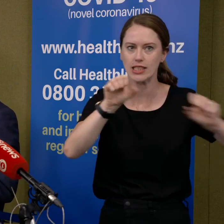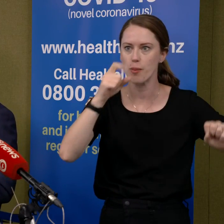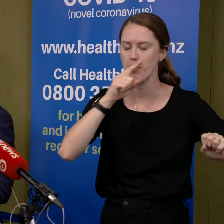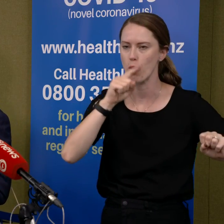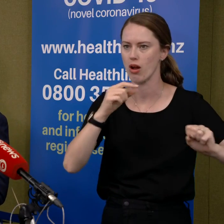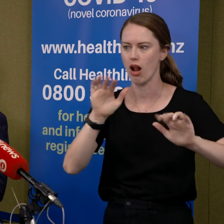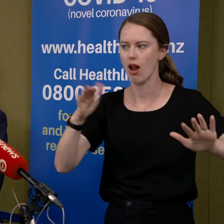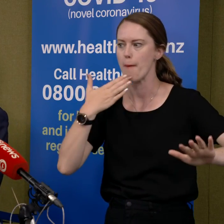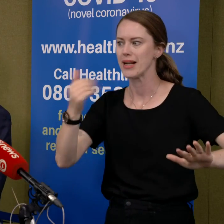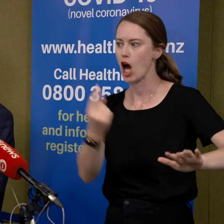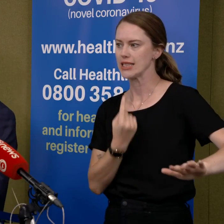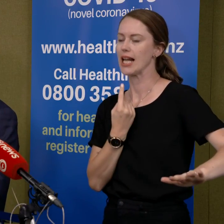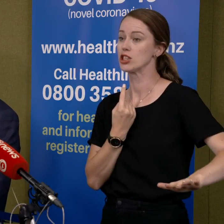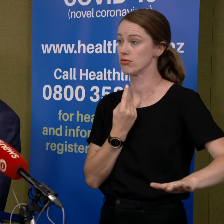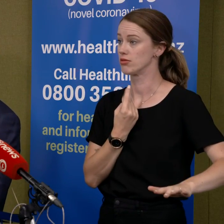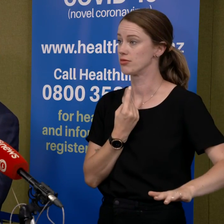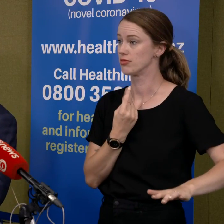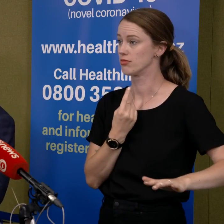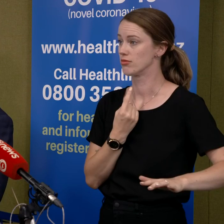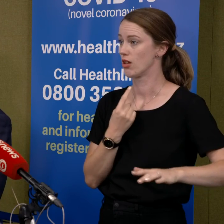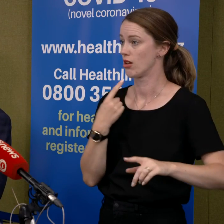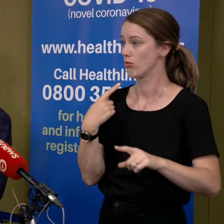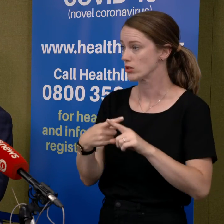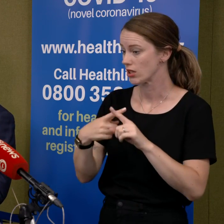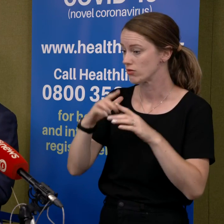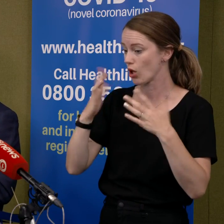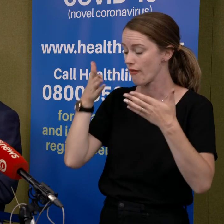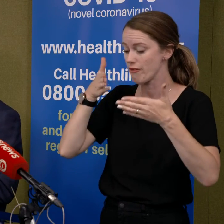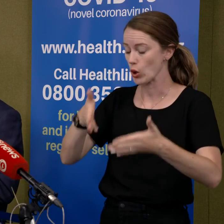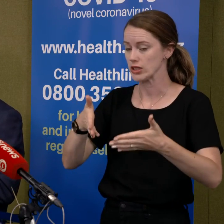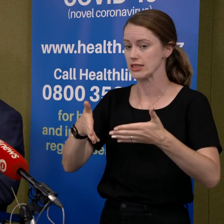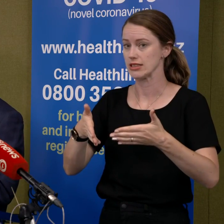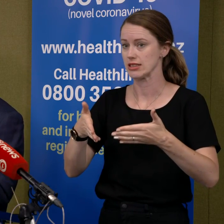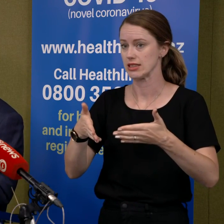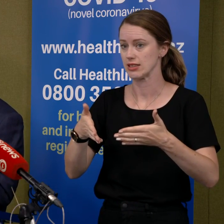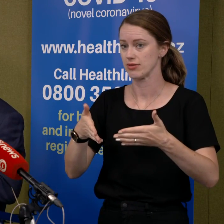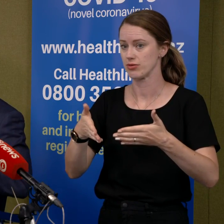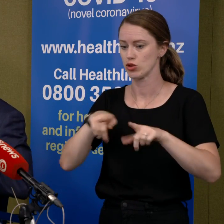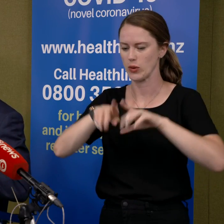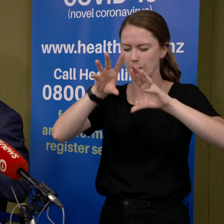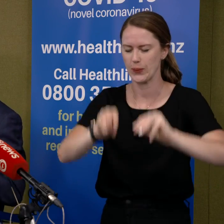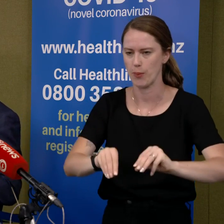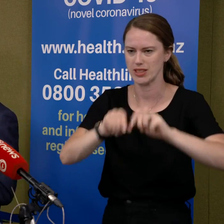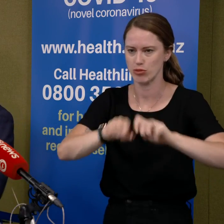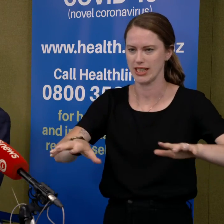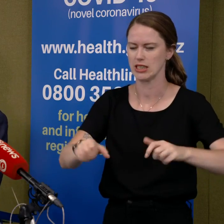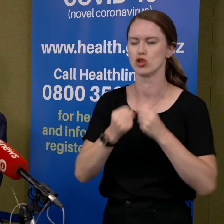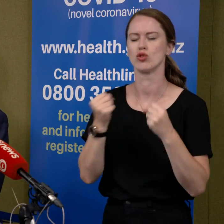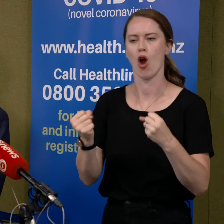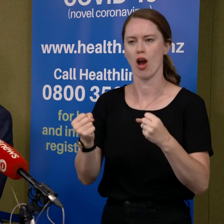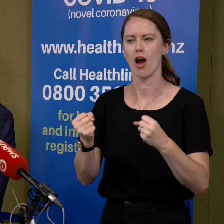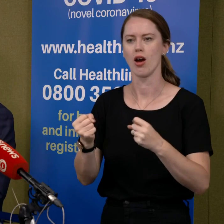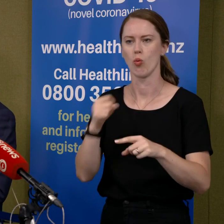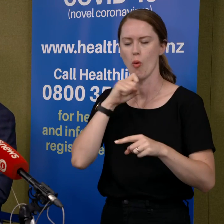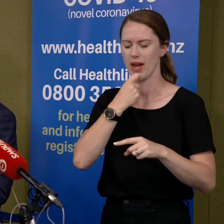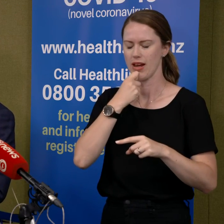them in self-isolation. So that means that our focus on this sort of stomp it out and is even stronger, and we'll be